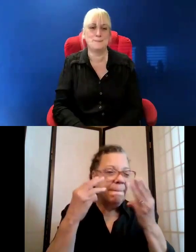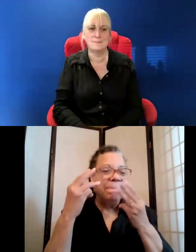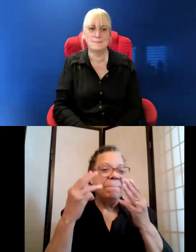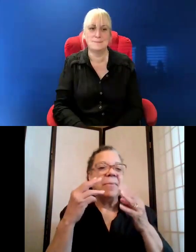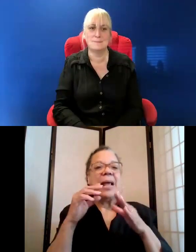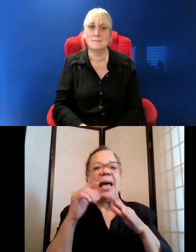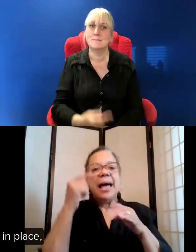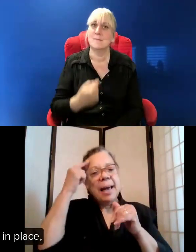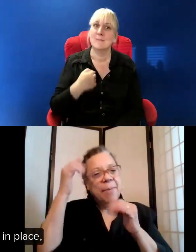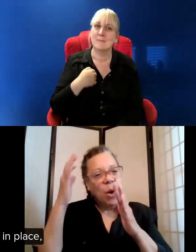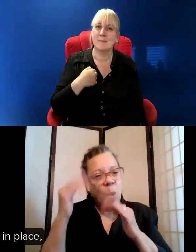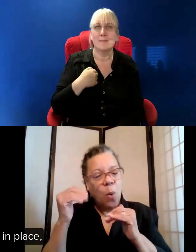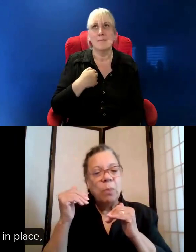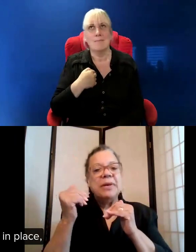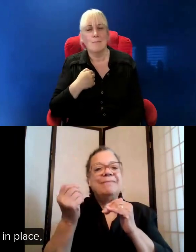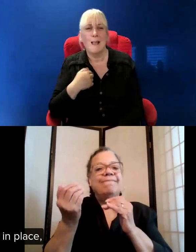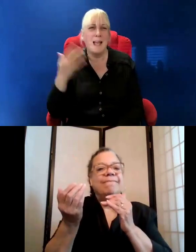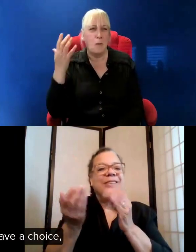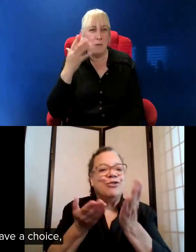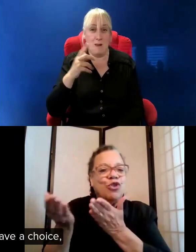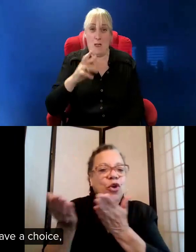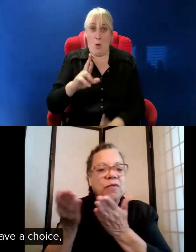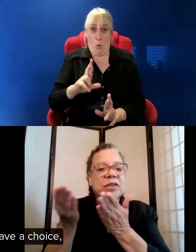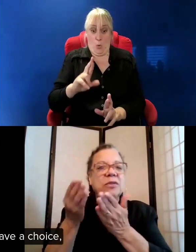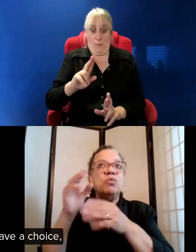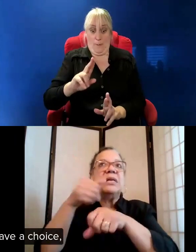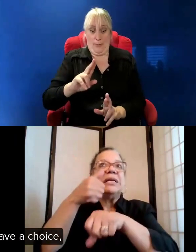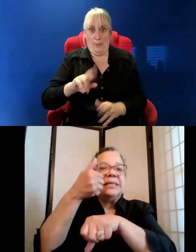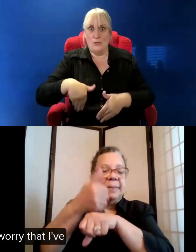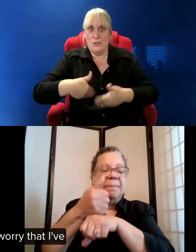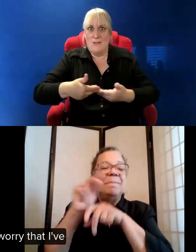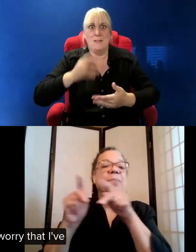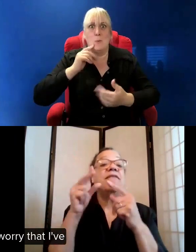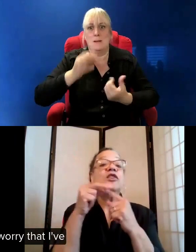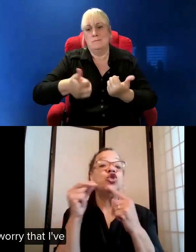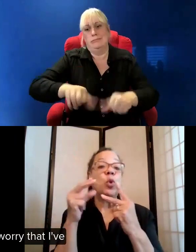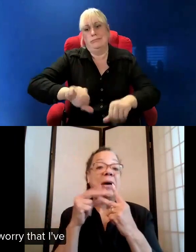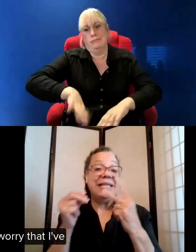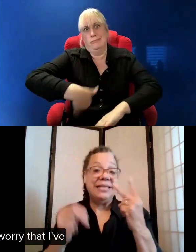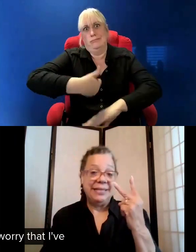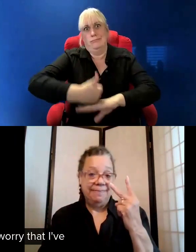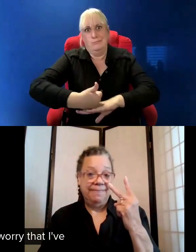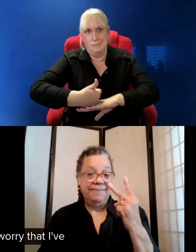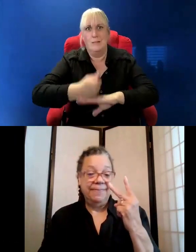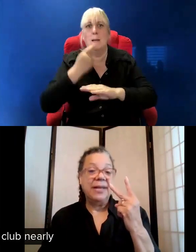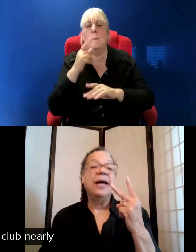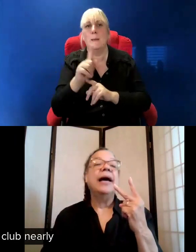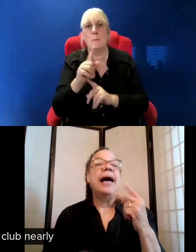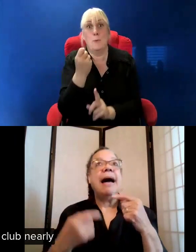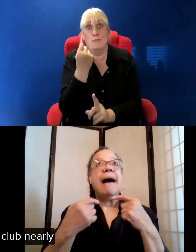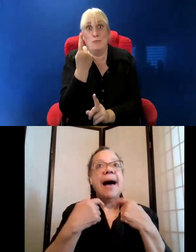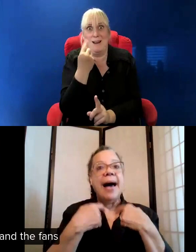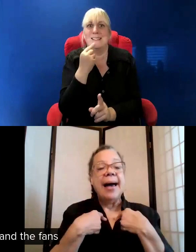service, when it is in place, that people have a choice, because I do worry that I've been at the club nearly 7